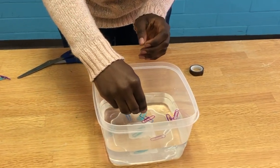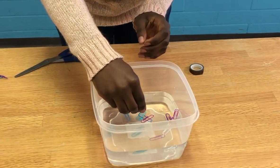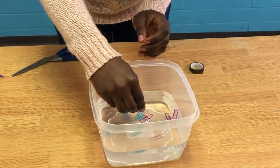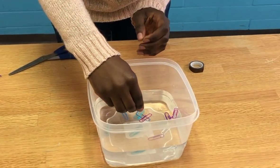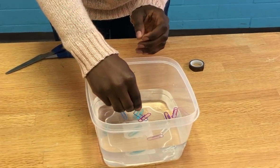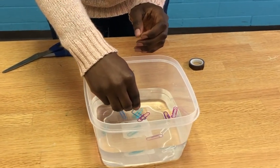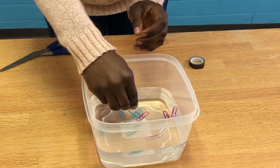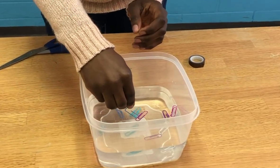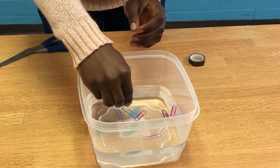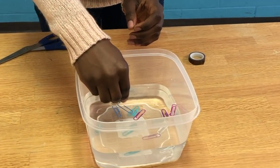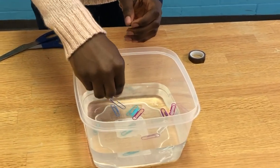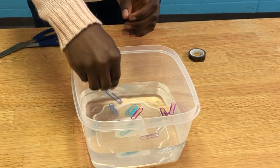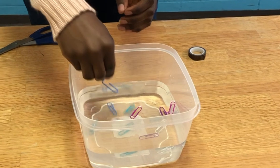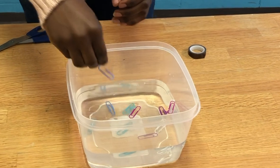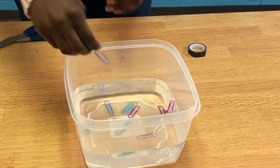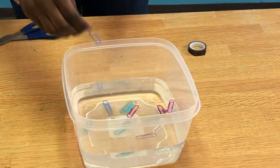and stay afloat.